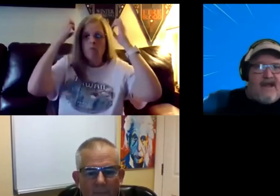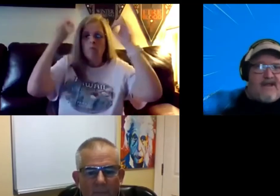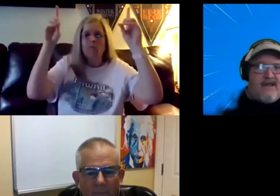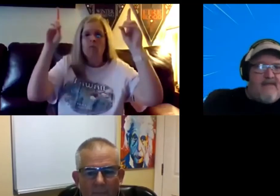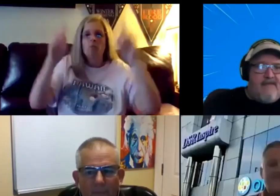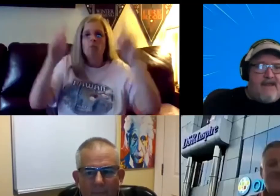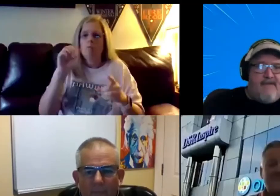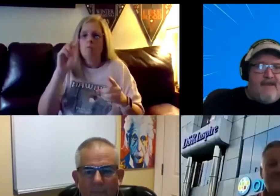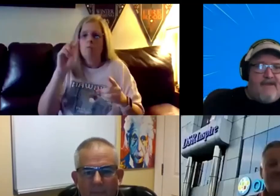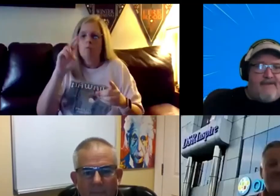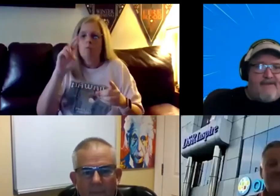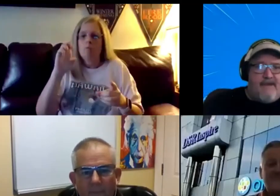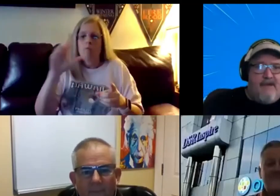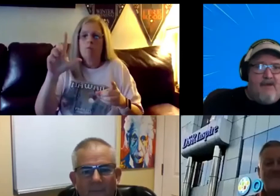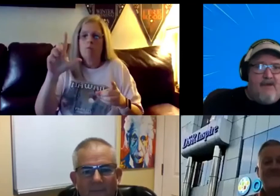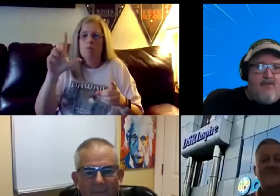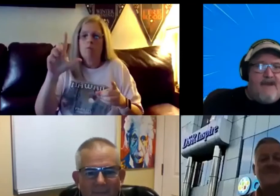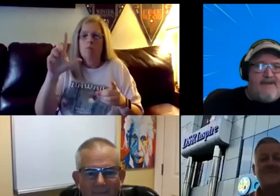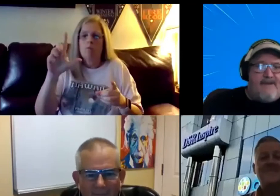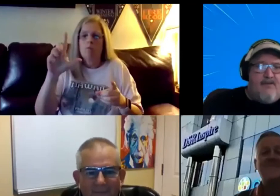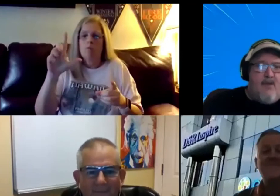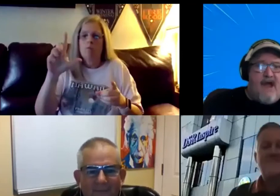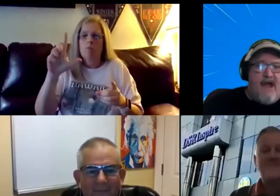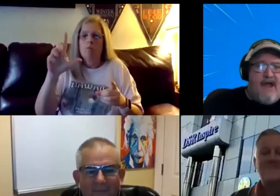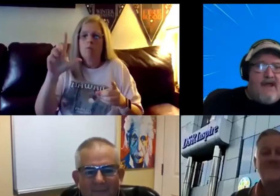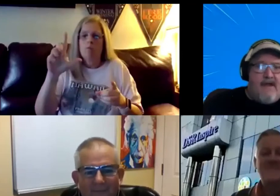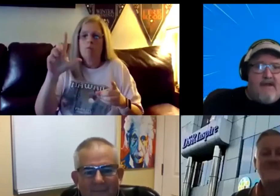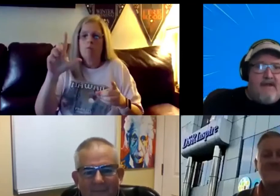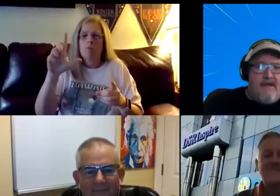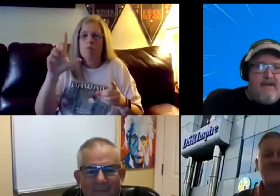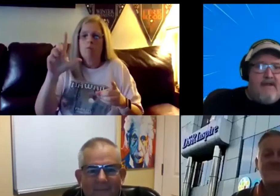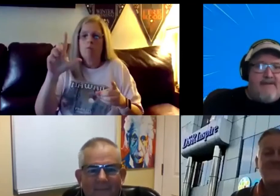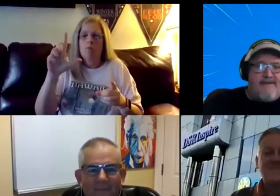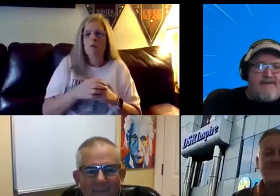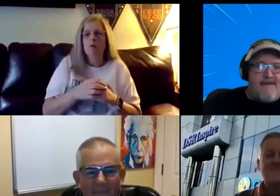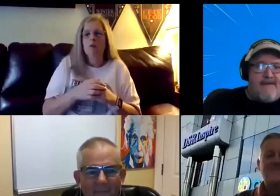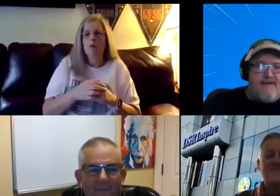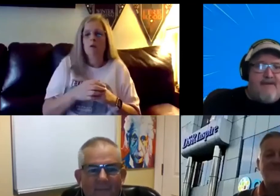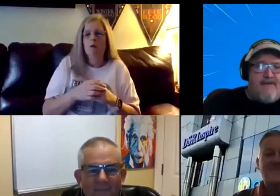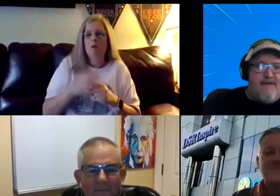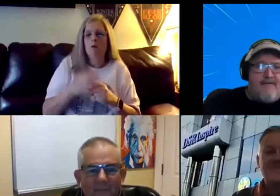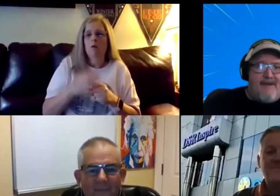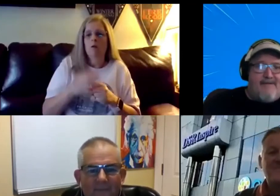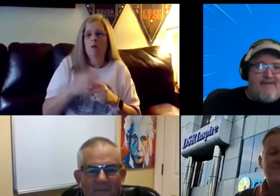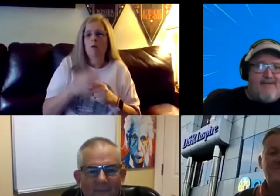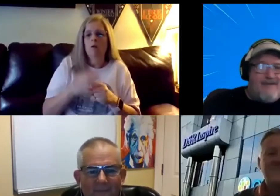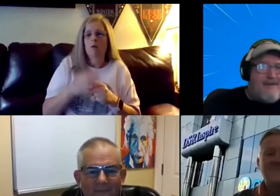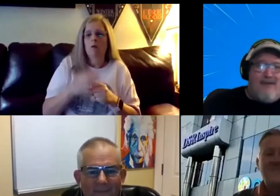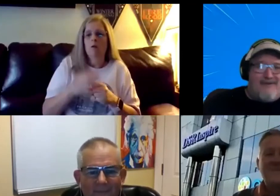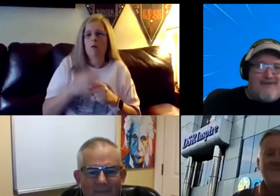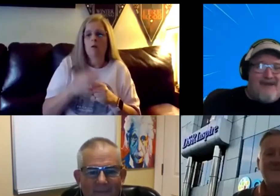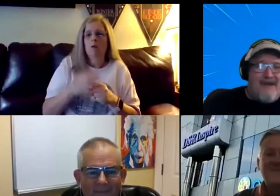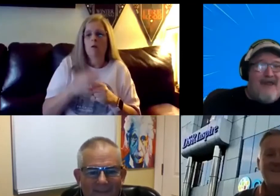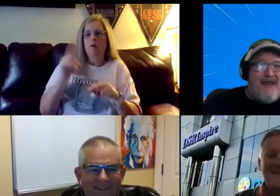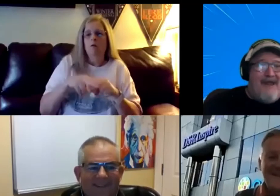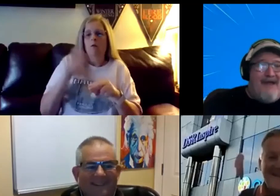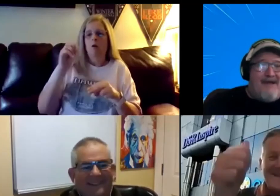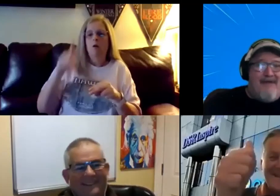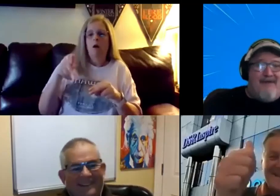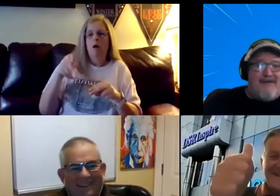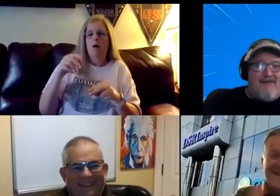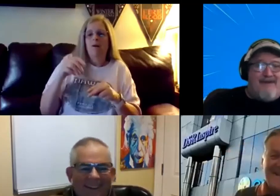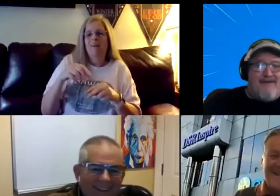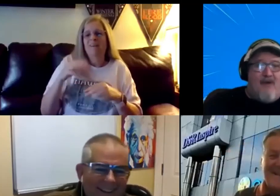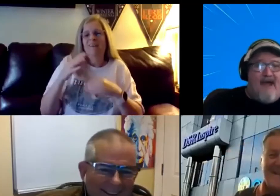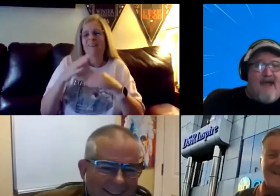and I'd like him to give his reason why he's sitting in front of the Onpassive building. No, I'm just kidding.